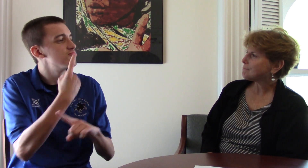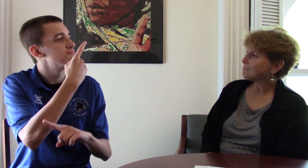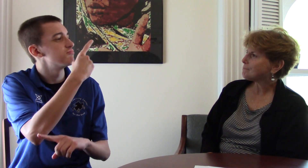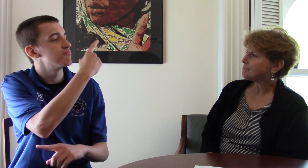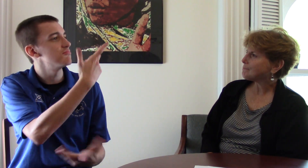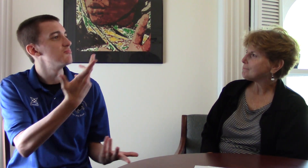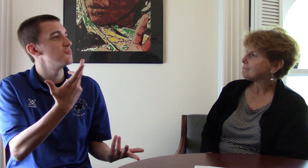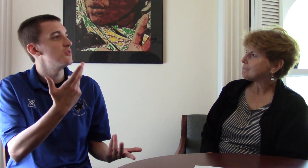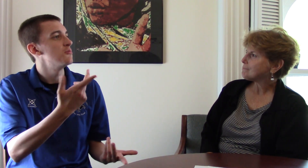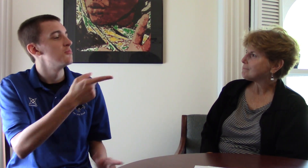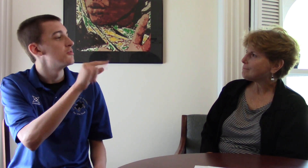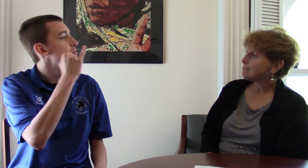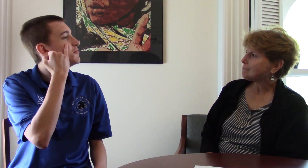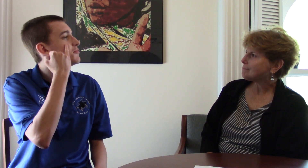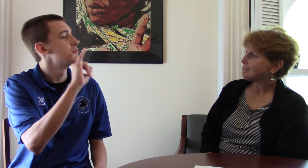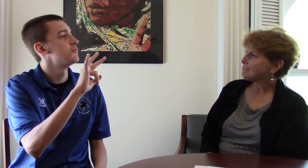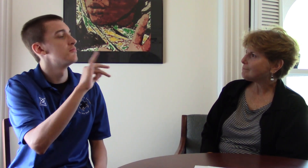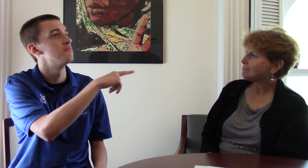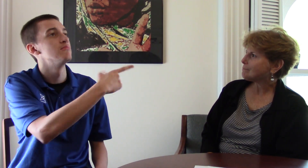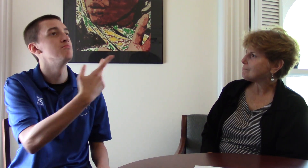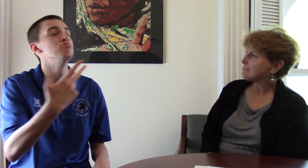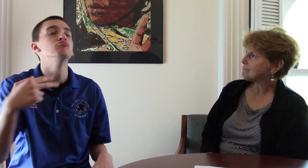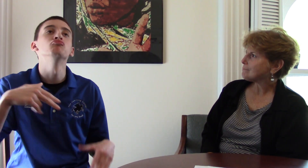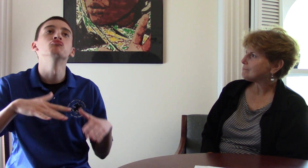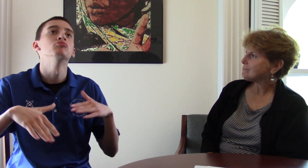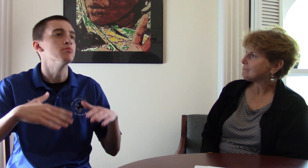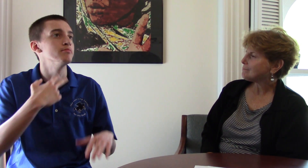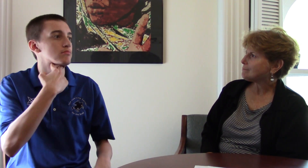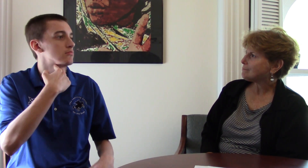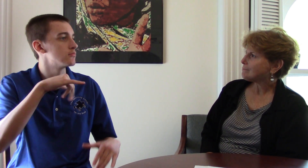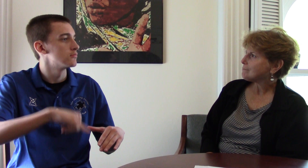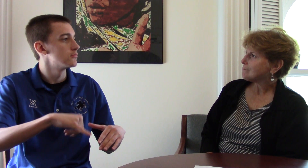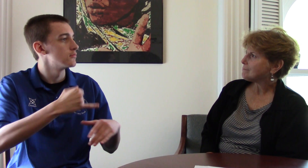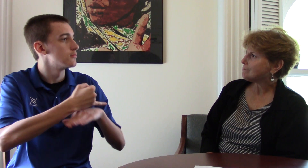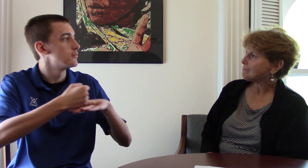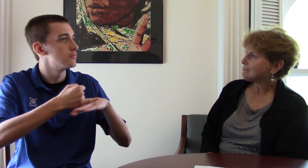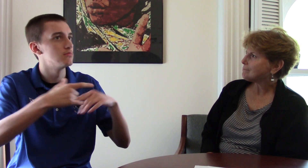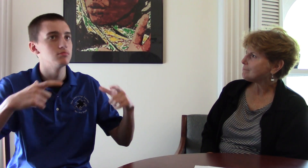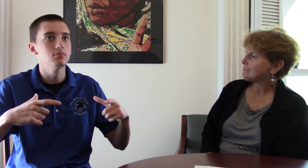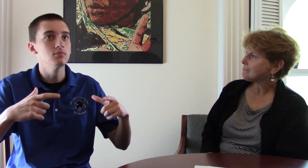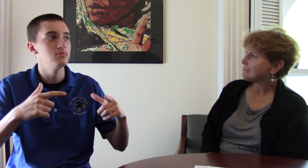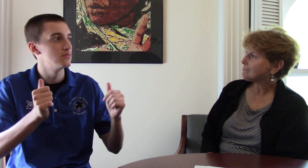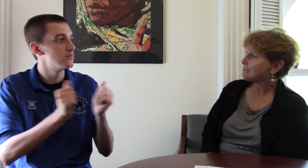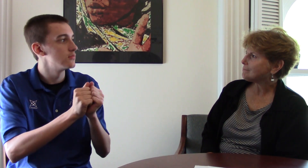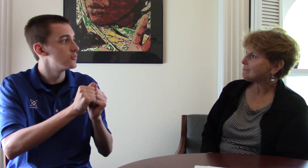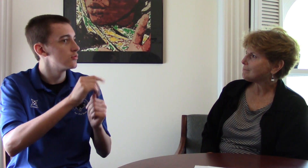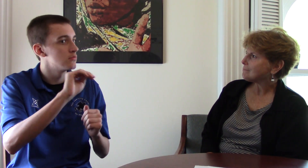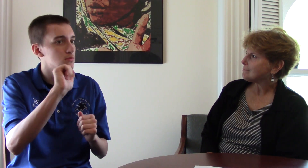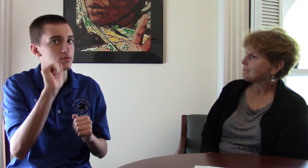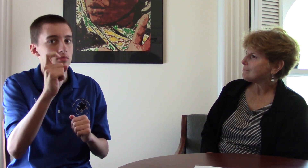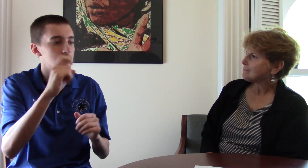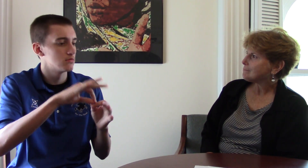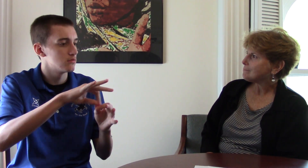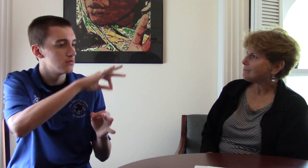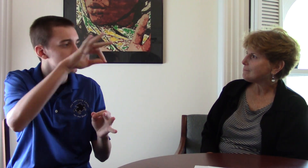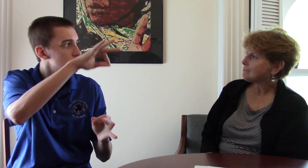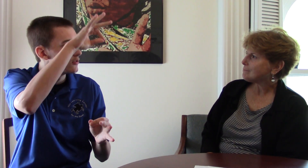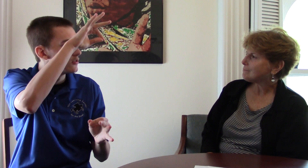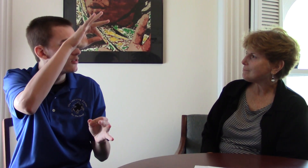Okay I have another question for you. Suppose you were suddenly stuck on an abandoned island with